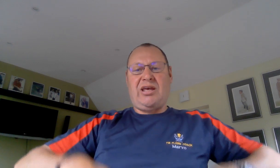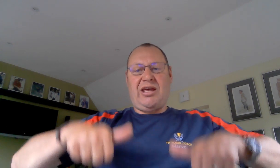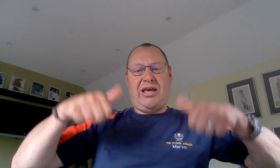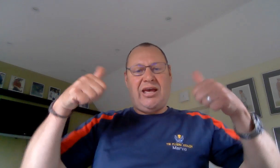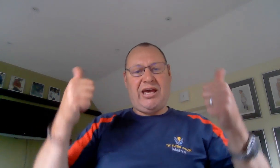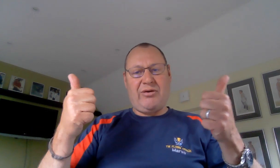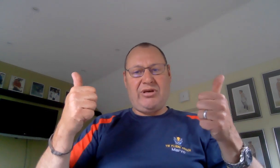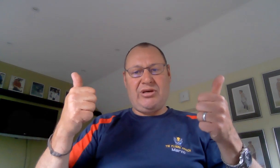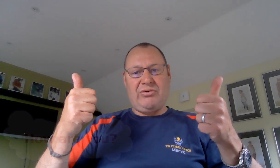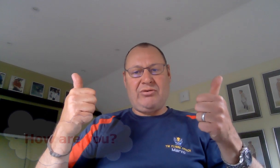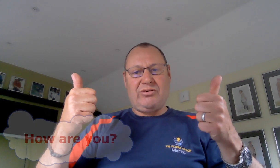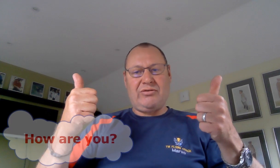How are you?